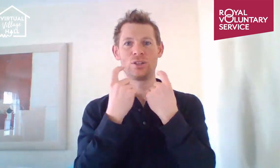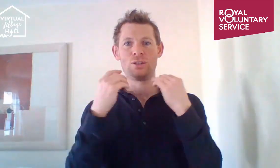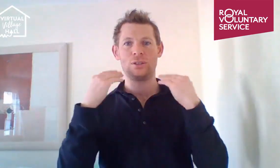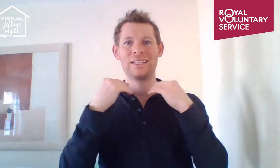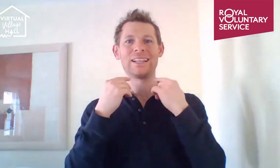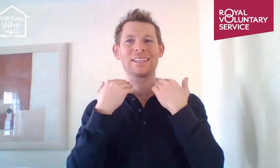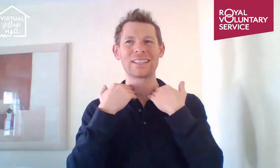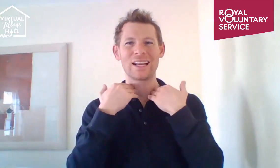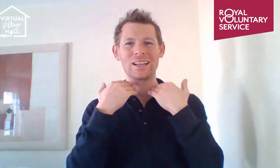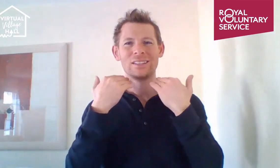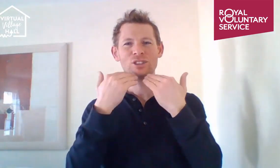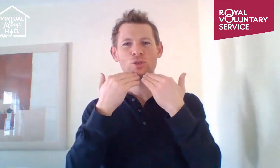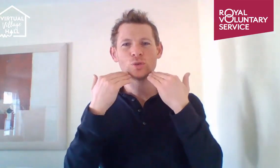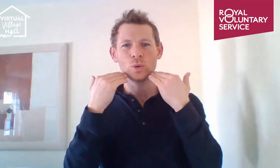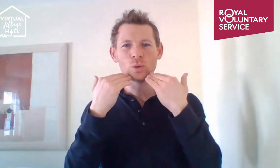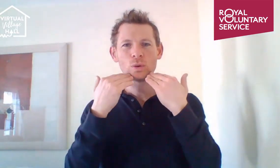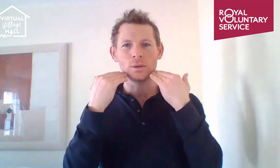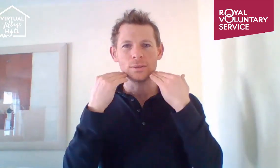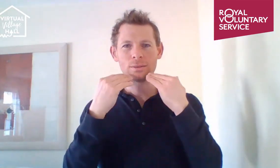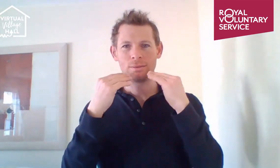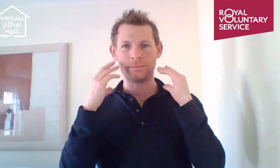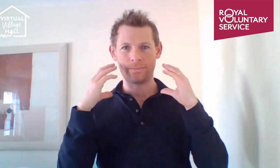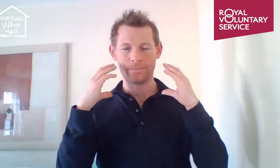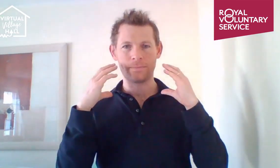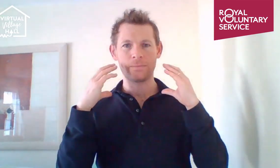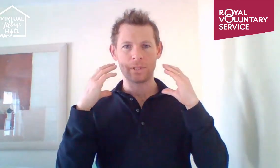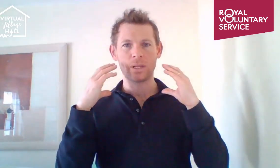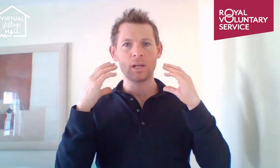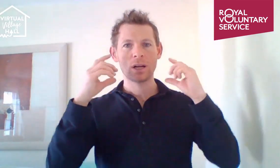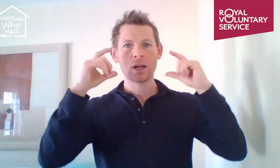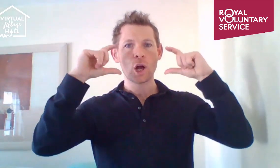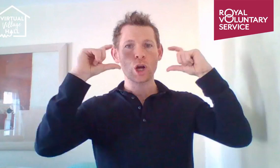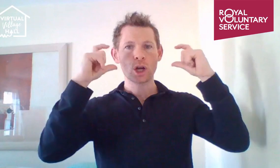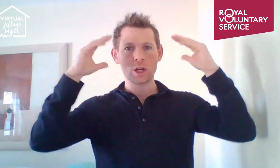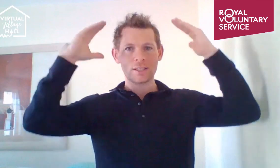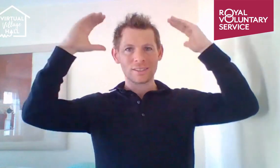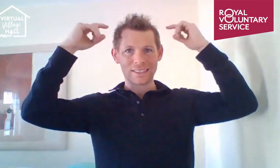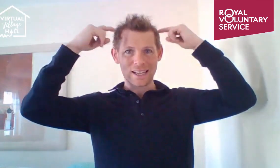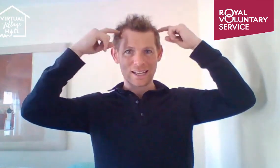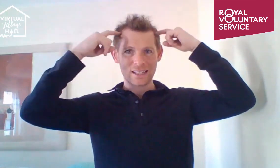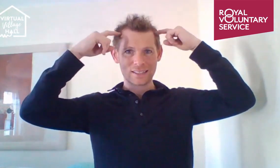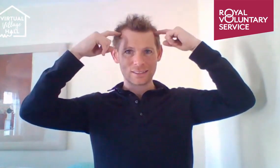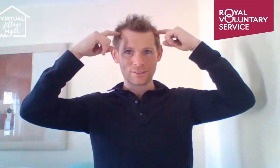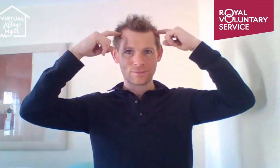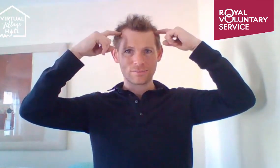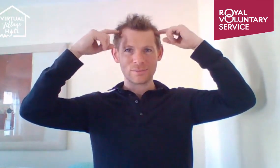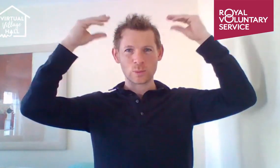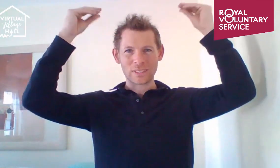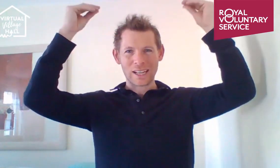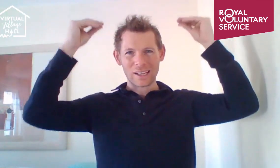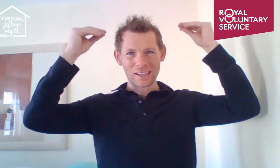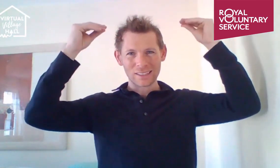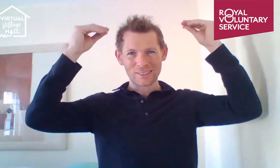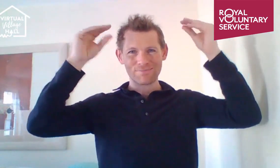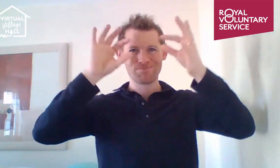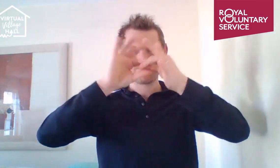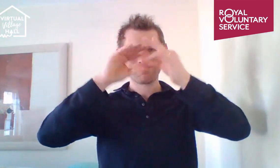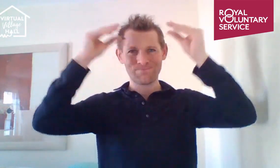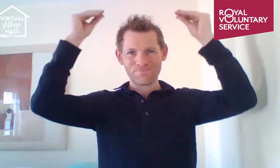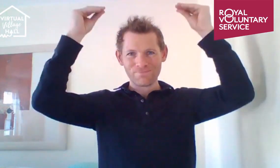classrooms, at the sort of the neck, the jawline there, whereas college is a wee bit further up at the head because